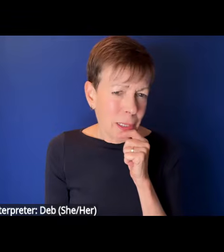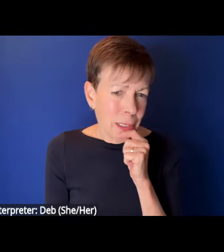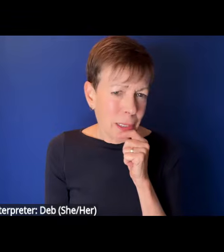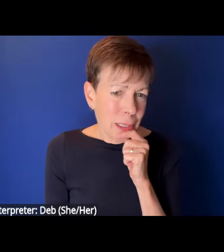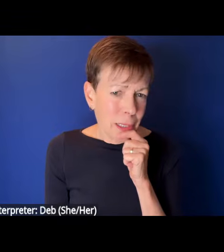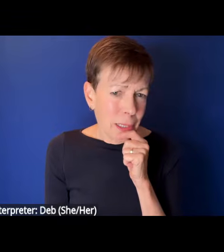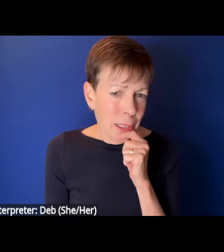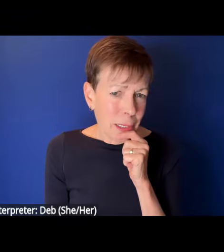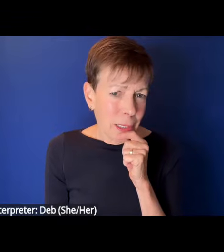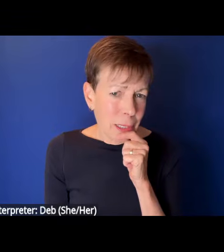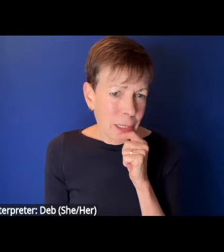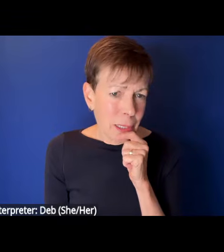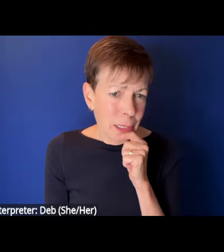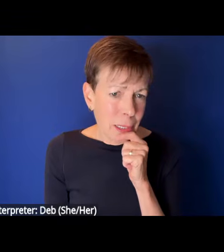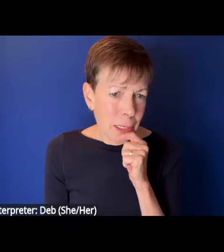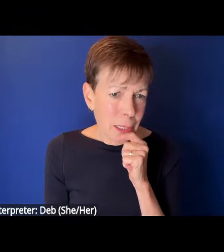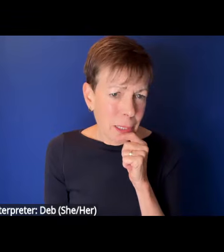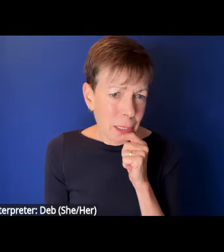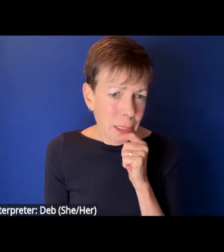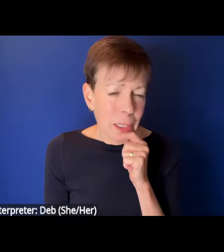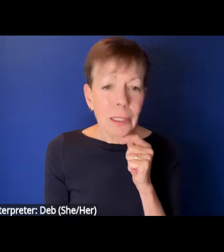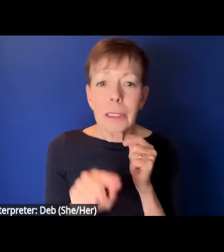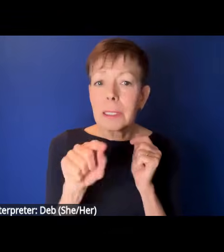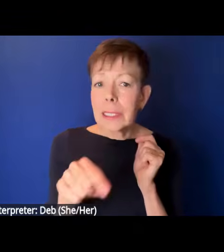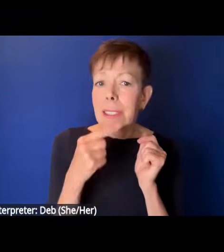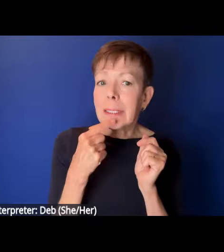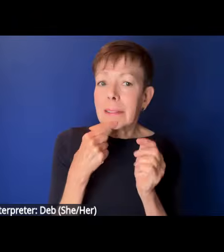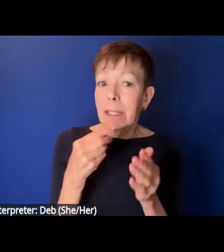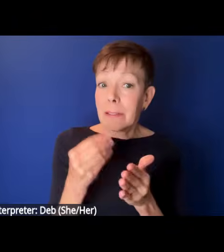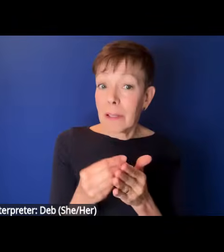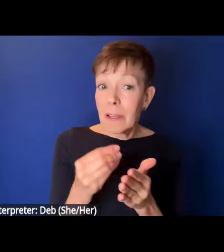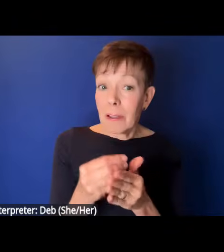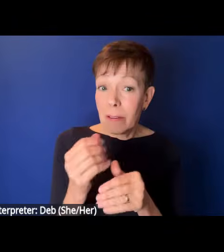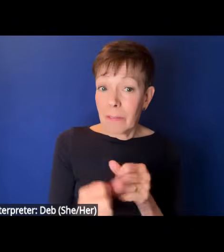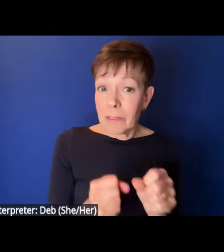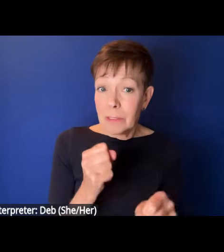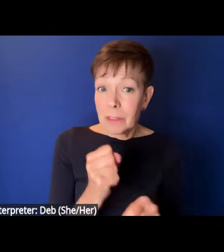The report just says fiscal year 2026. Yeah, it says fiscal year 2026.